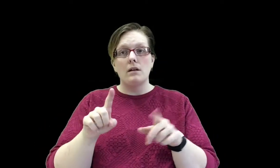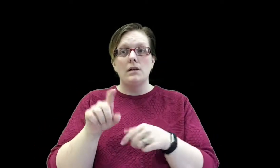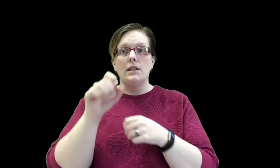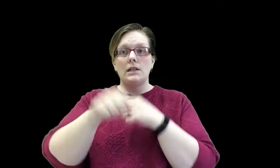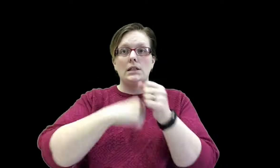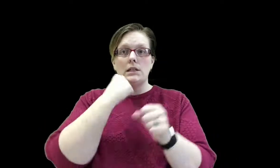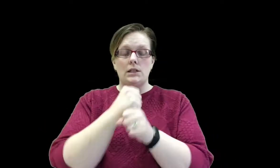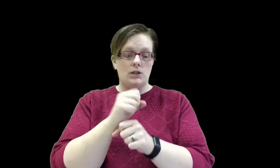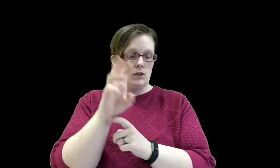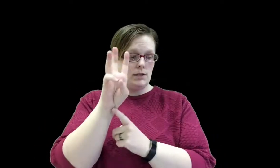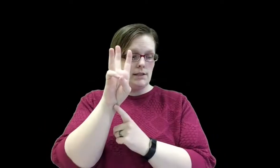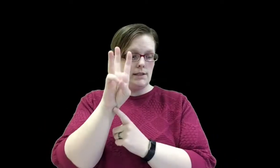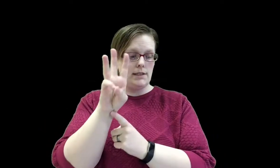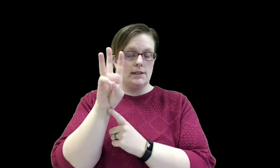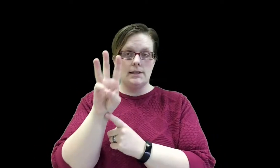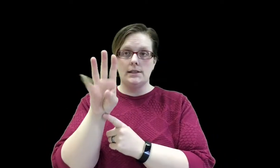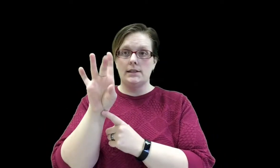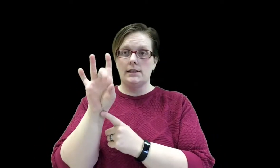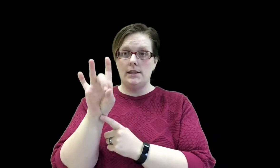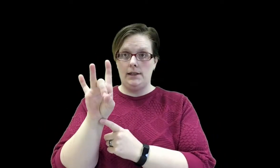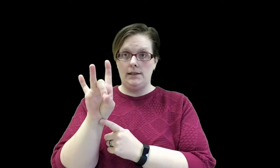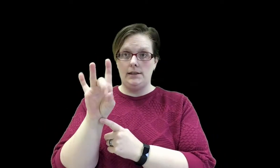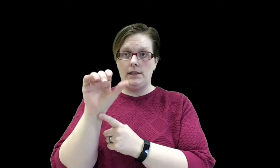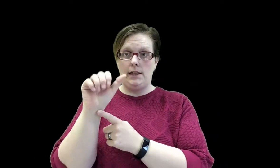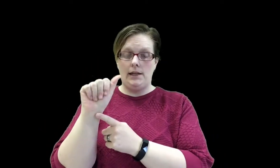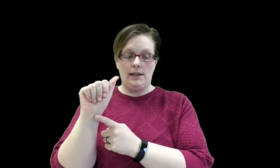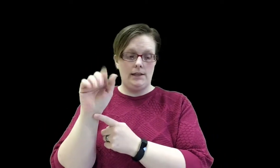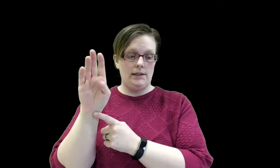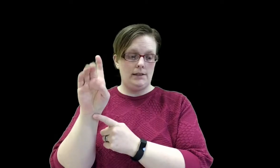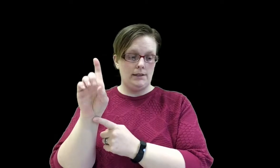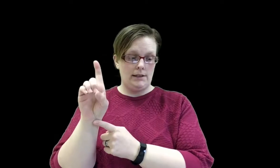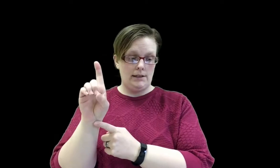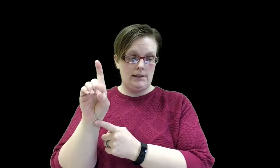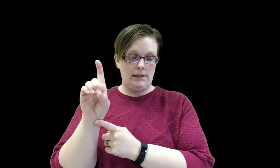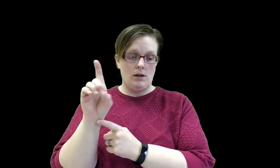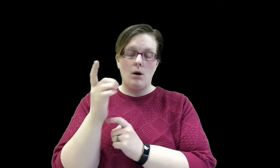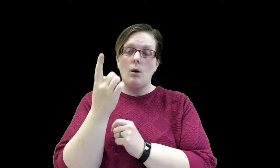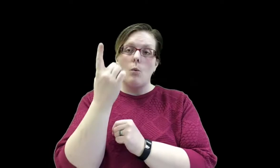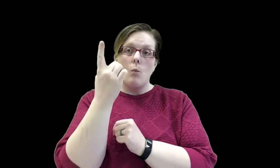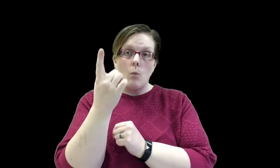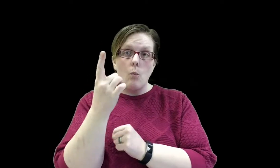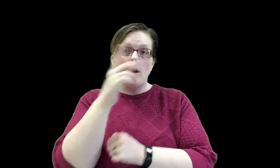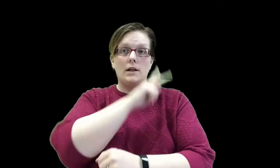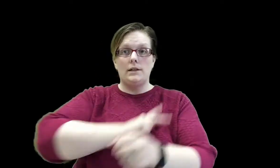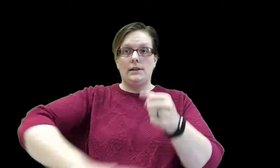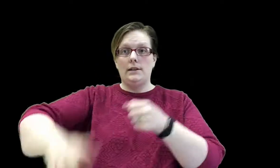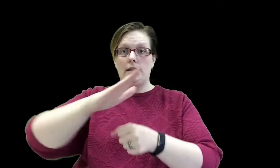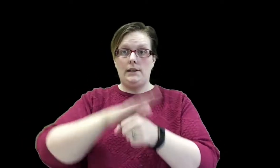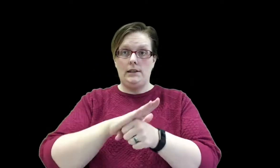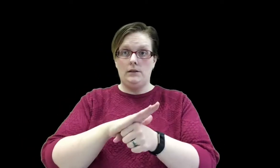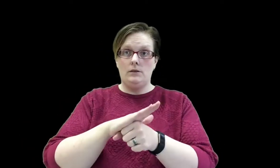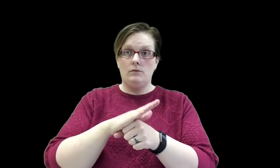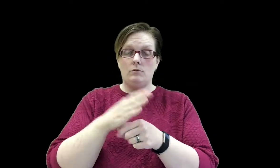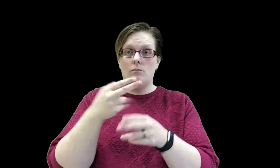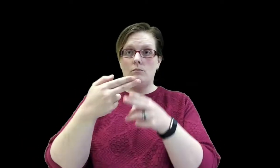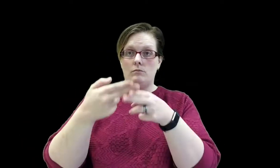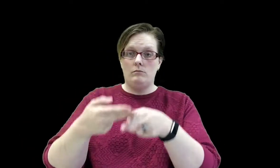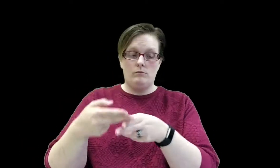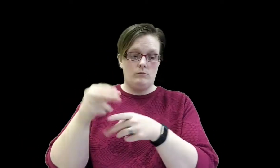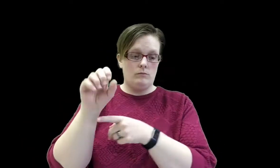up. However, around the year 668 AD, one kingdom